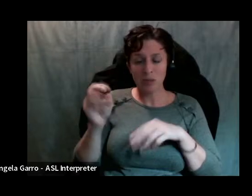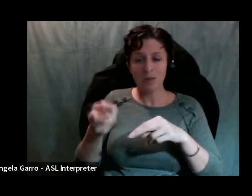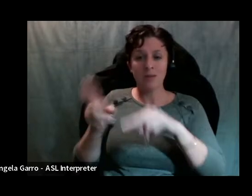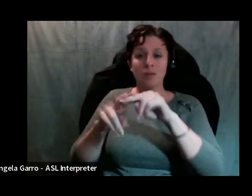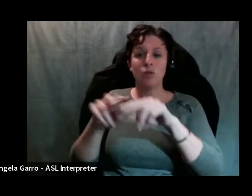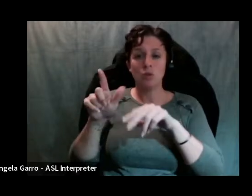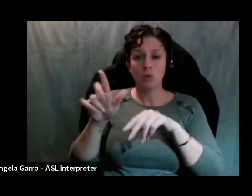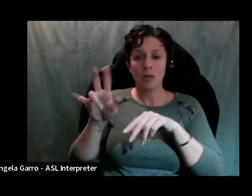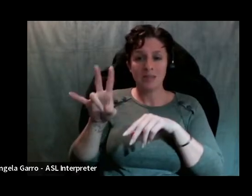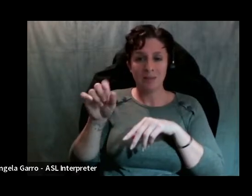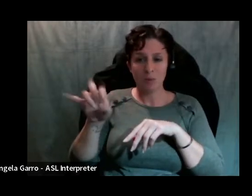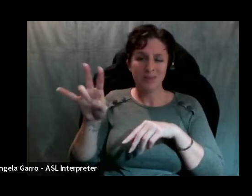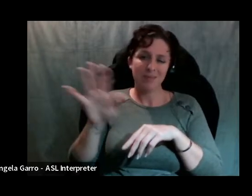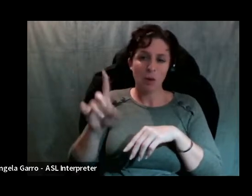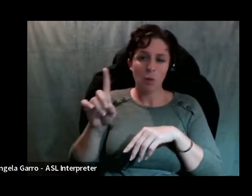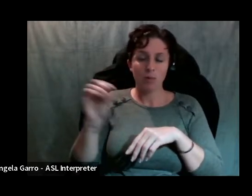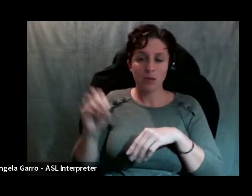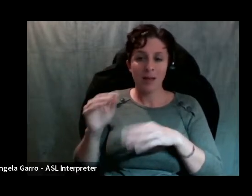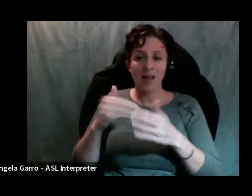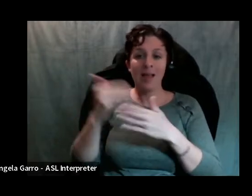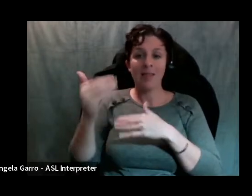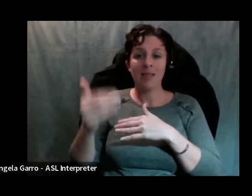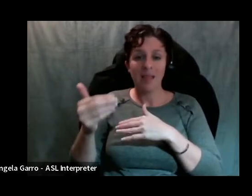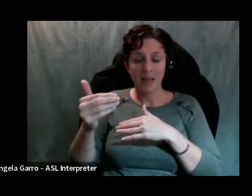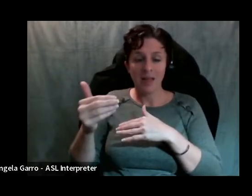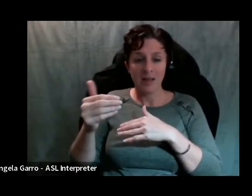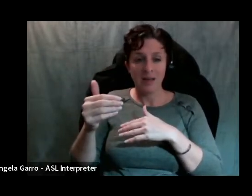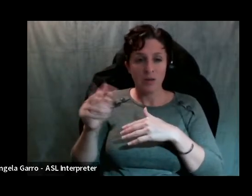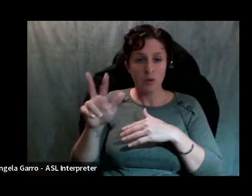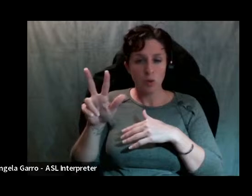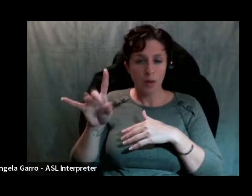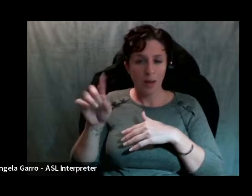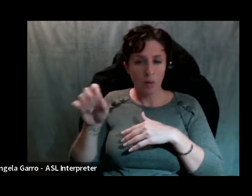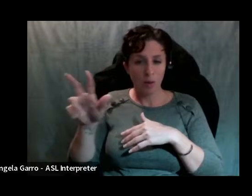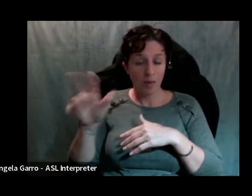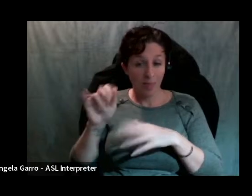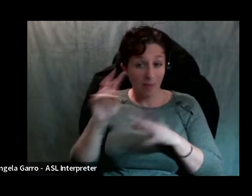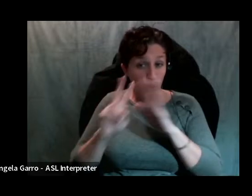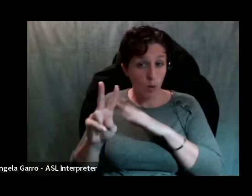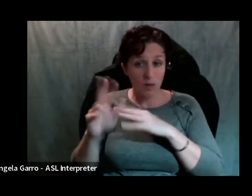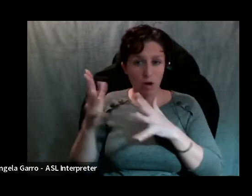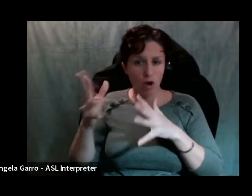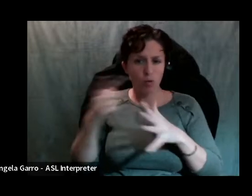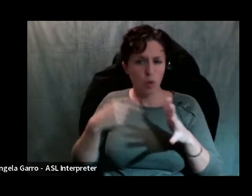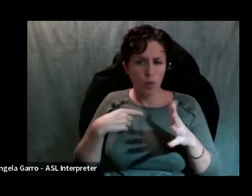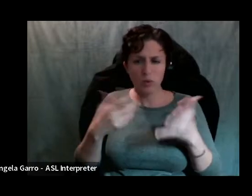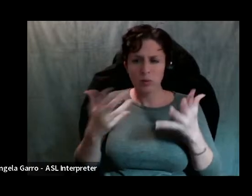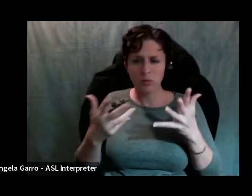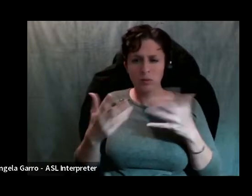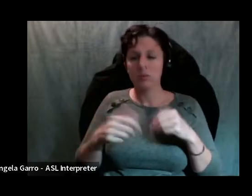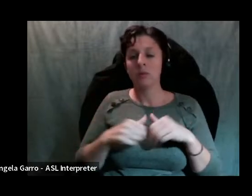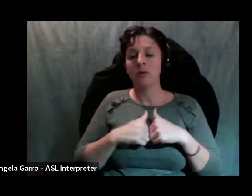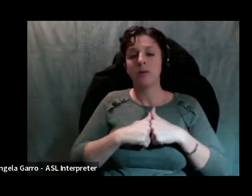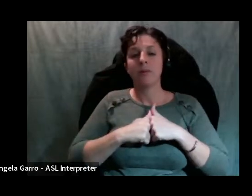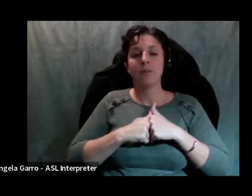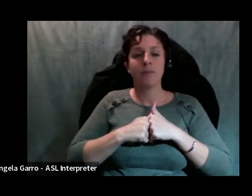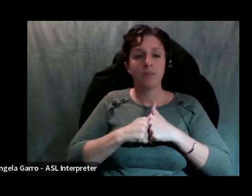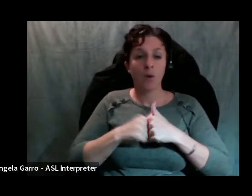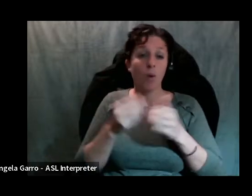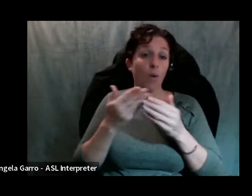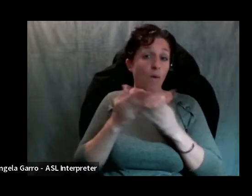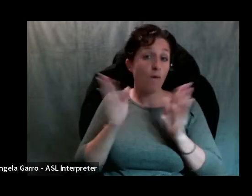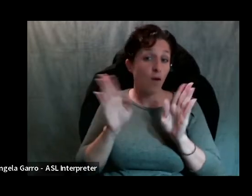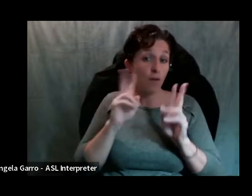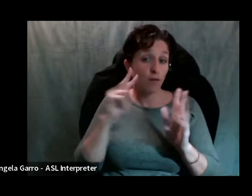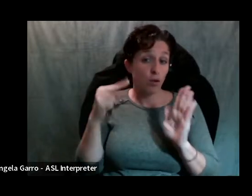so about 1%. And then the following 28.30. Is that our forecast, or is that what they've already told us? It's gonna Yeah. be? So overall, if you want to just look at